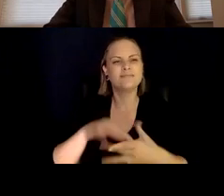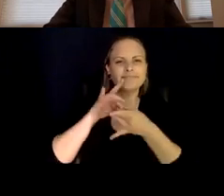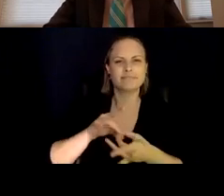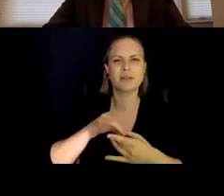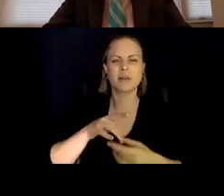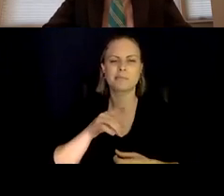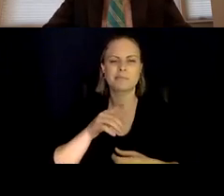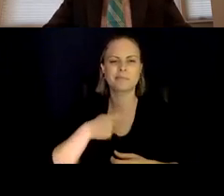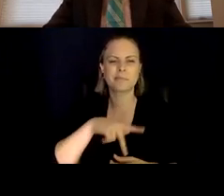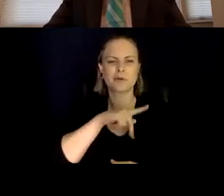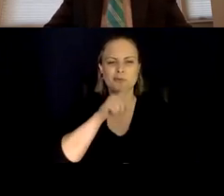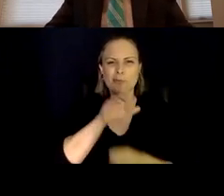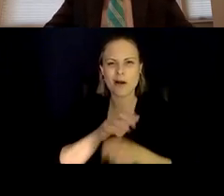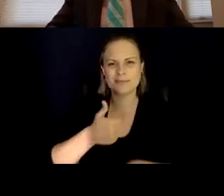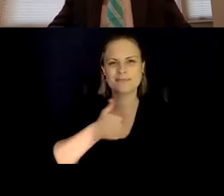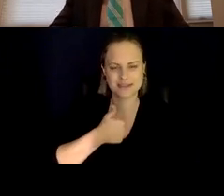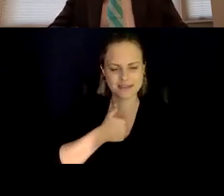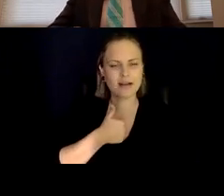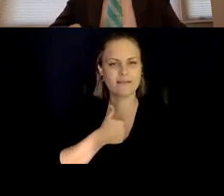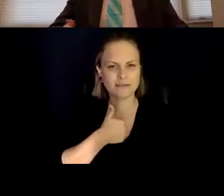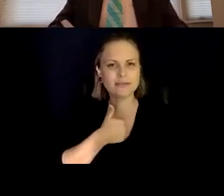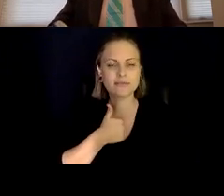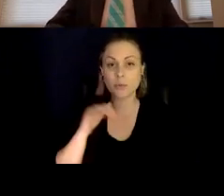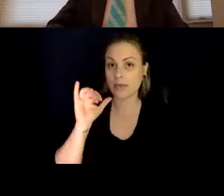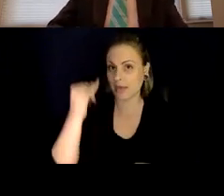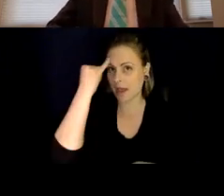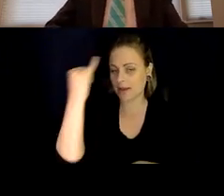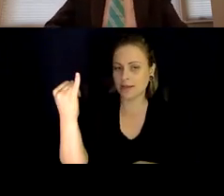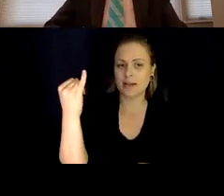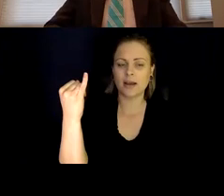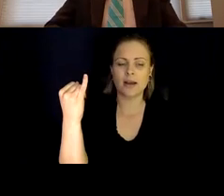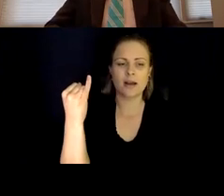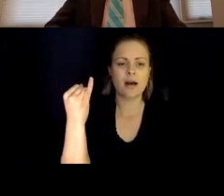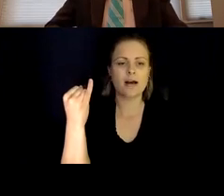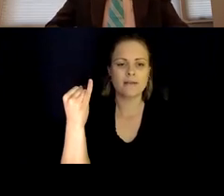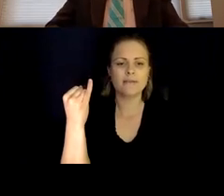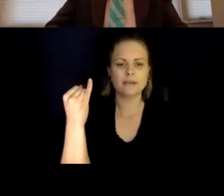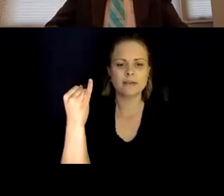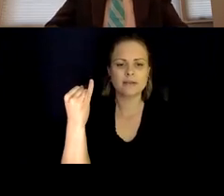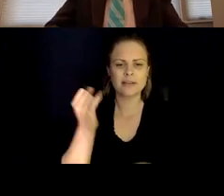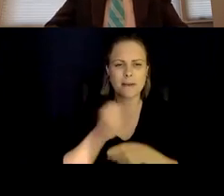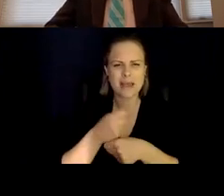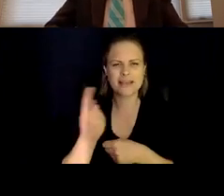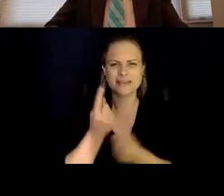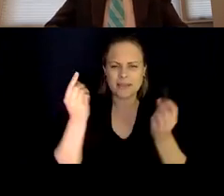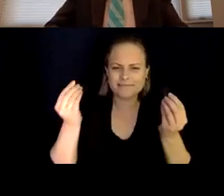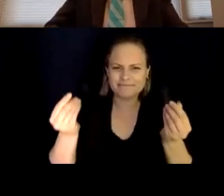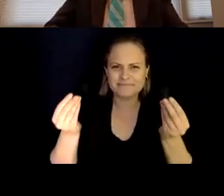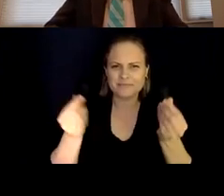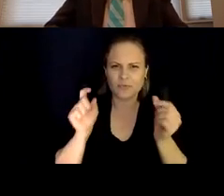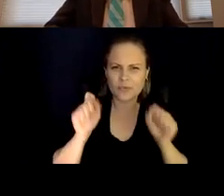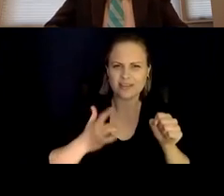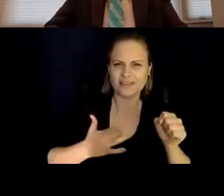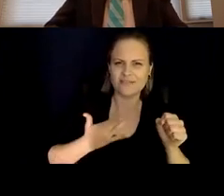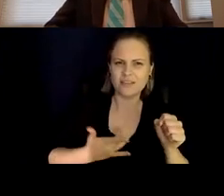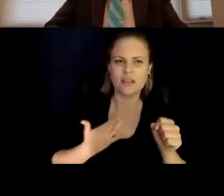myself. And that idea of making something palpable was one of the things